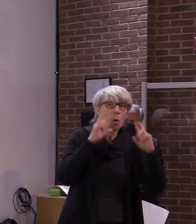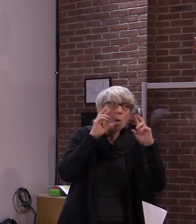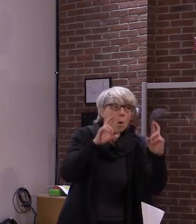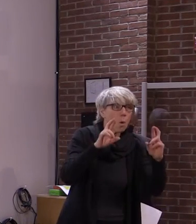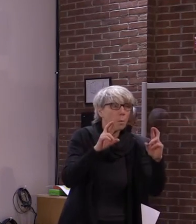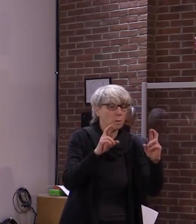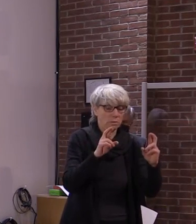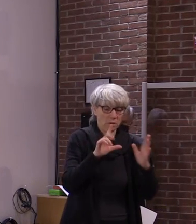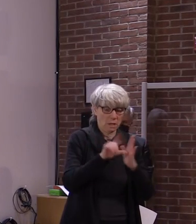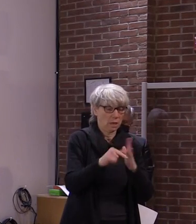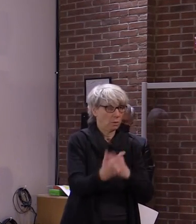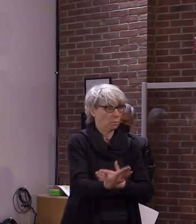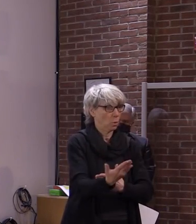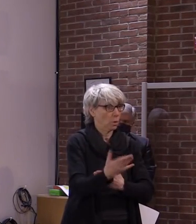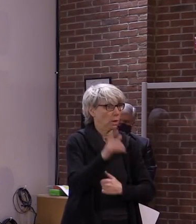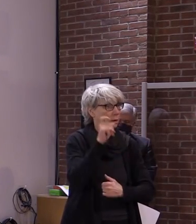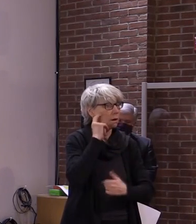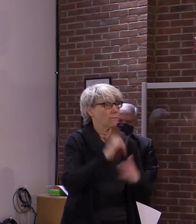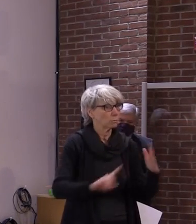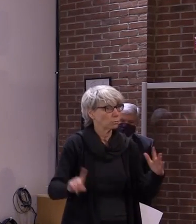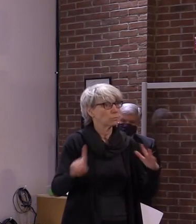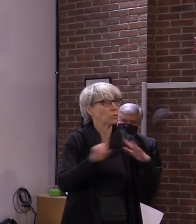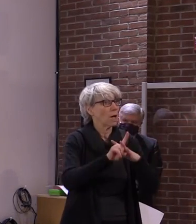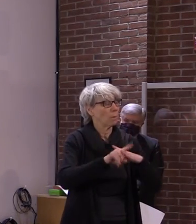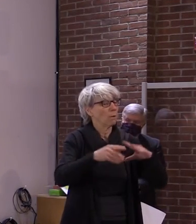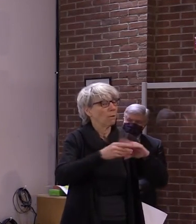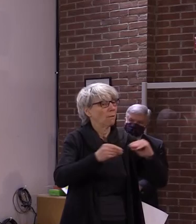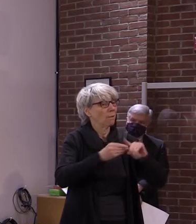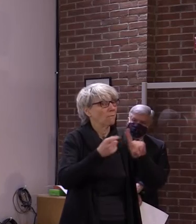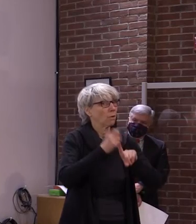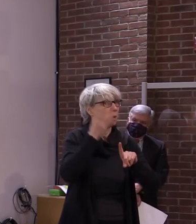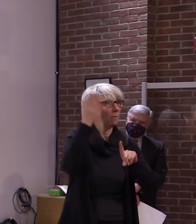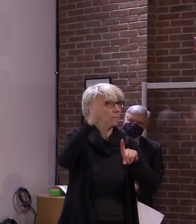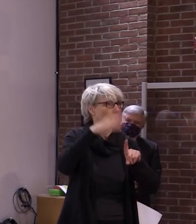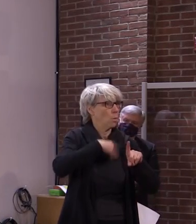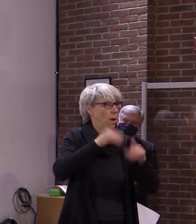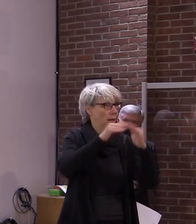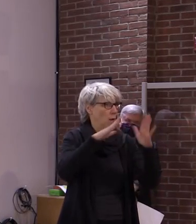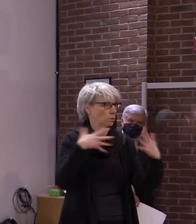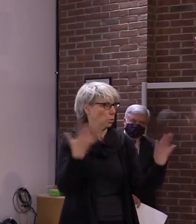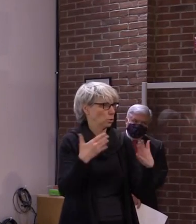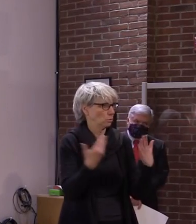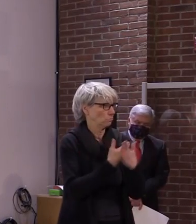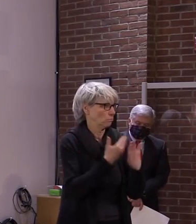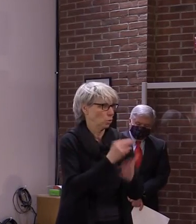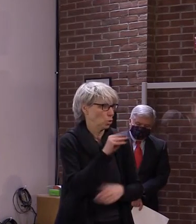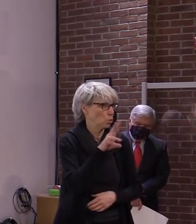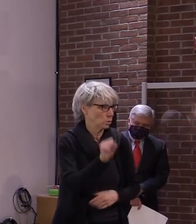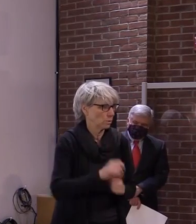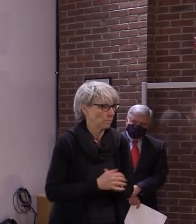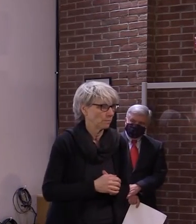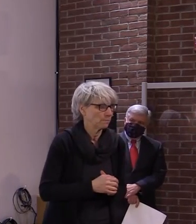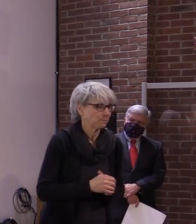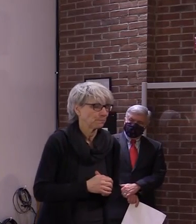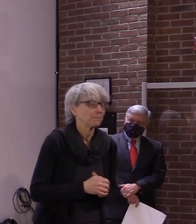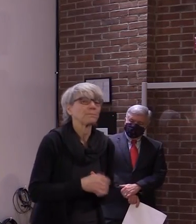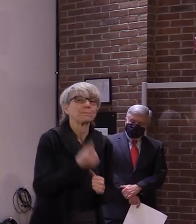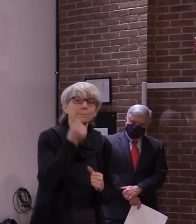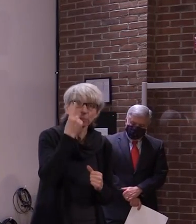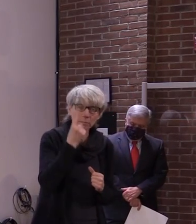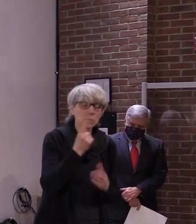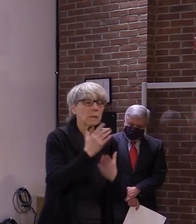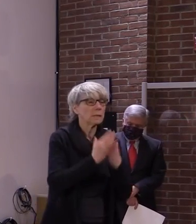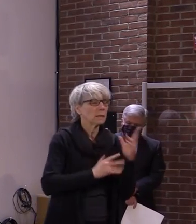he arrives. Concerns that are raised are that without both doses, one's immunity might